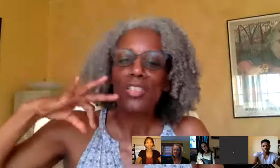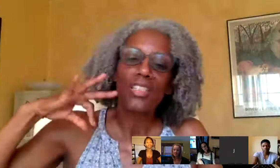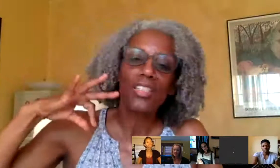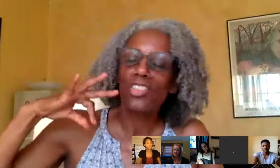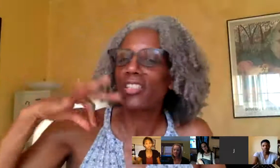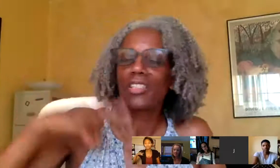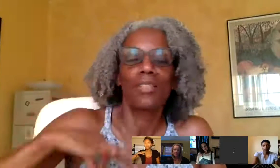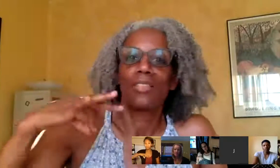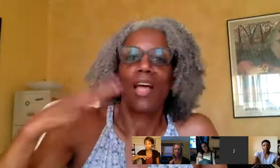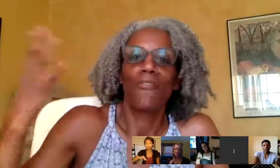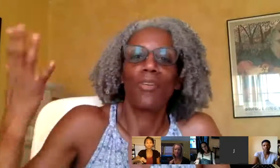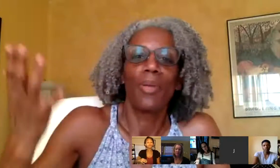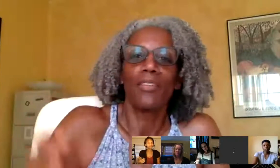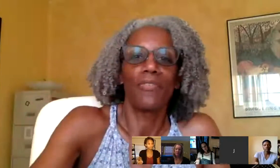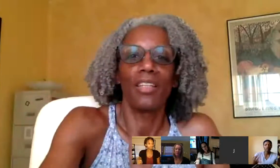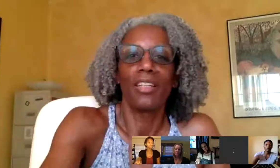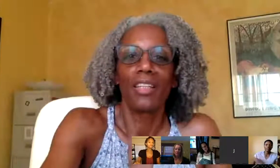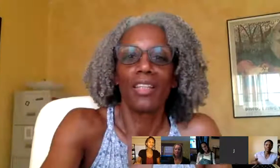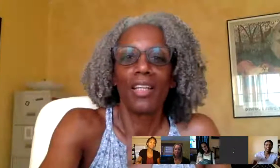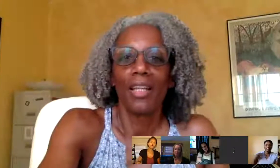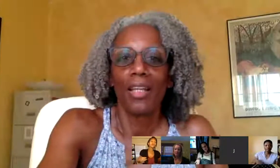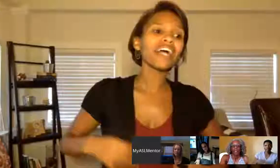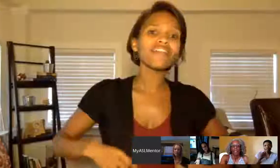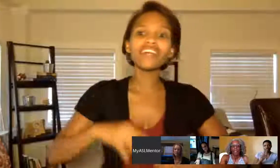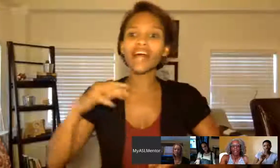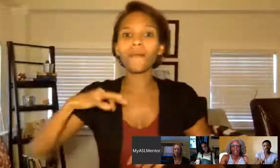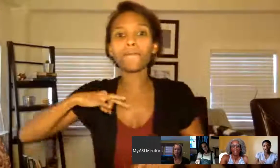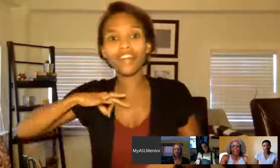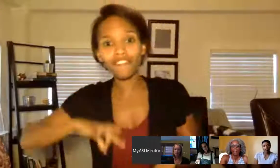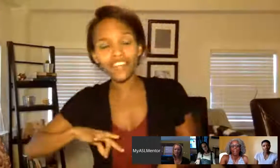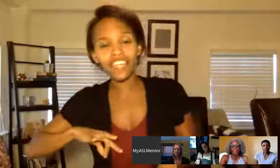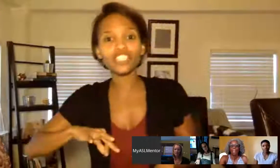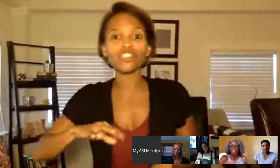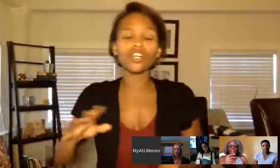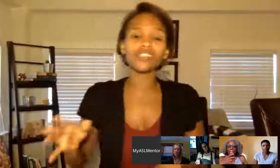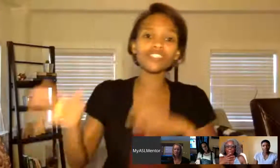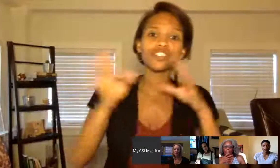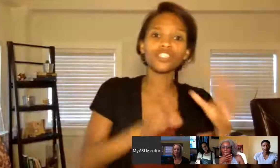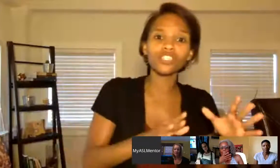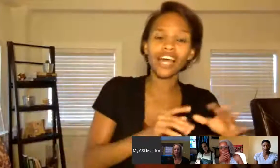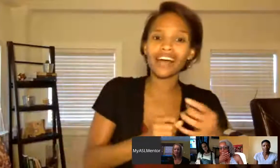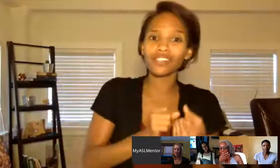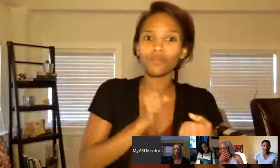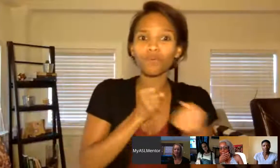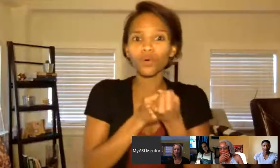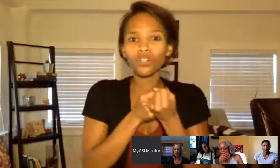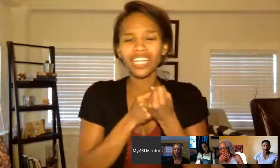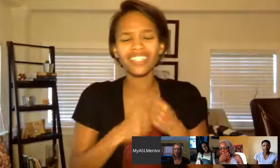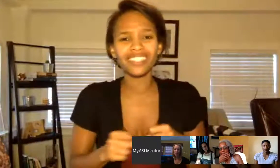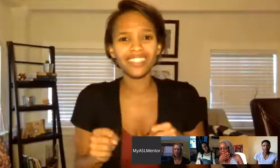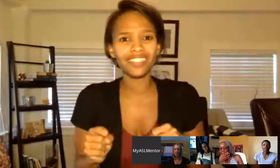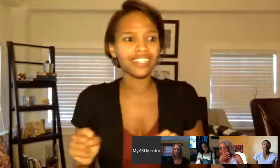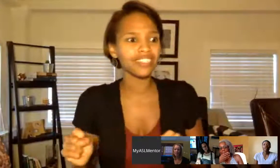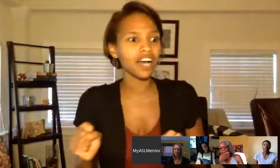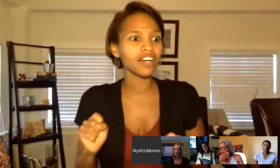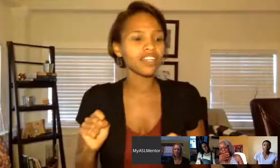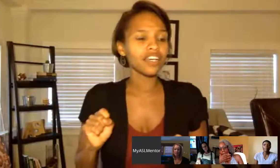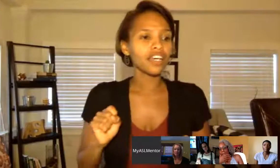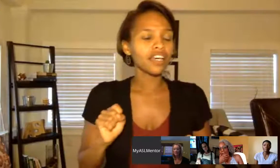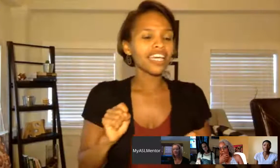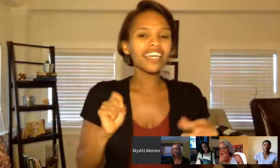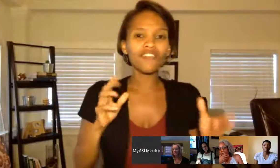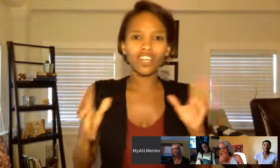used just sign for benefit? I think that benefit is just as good as support in the sense that it's